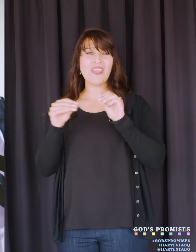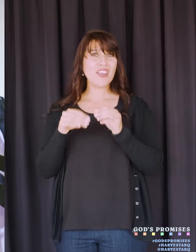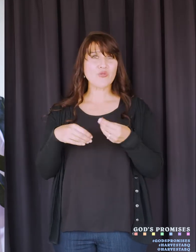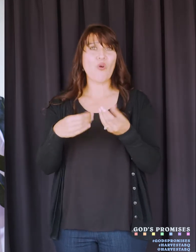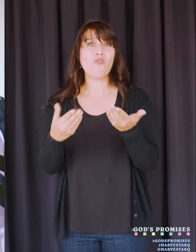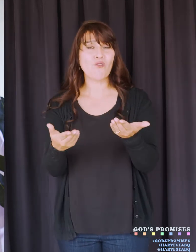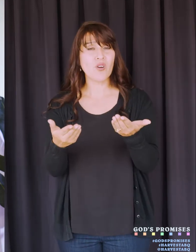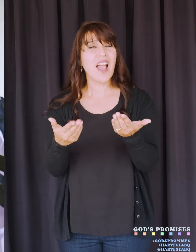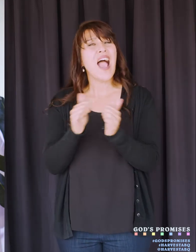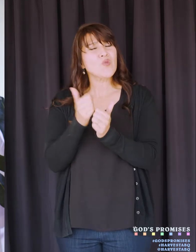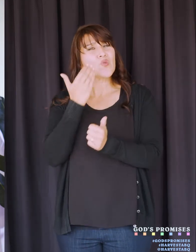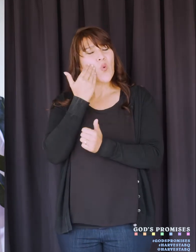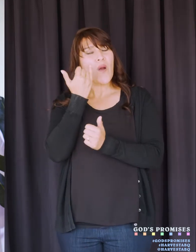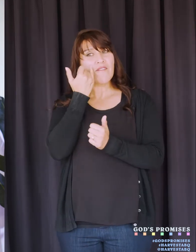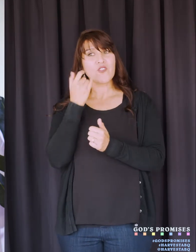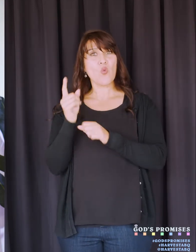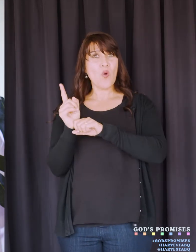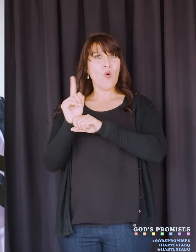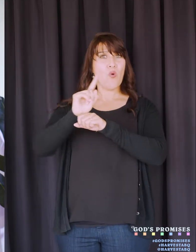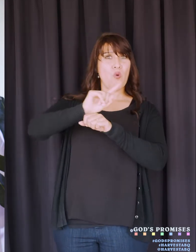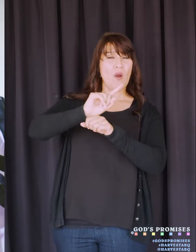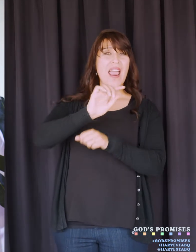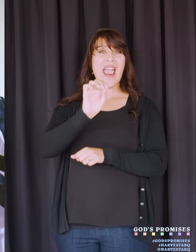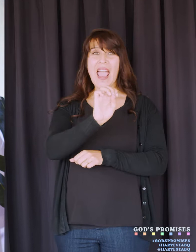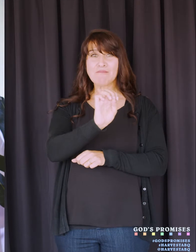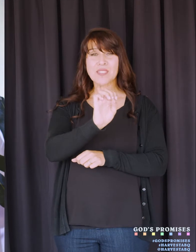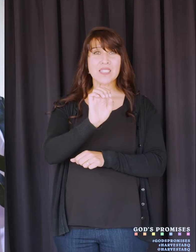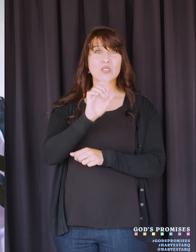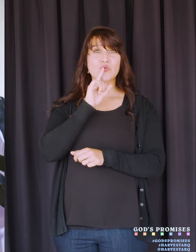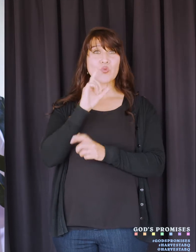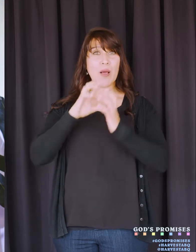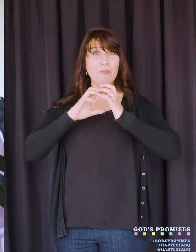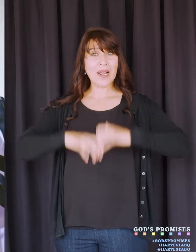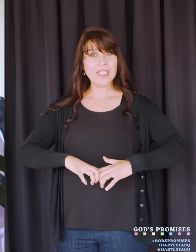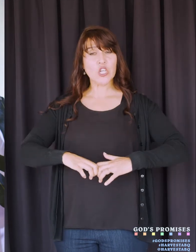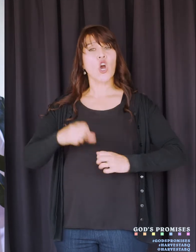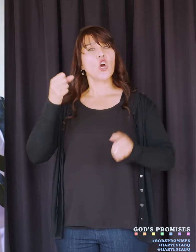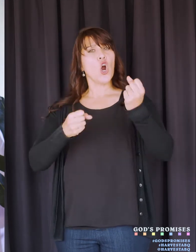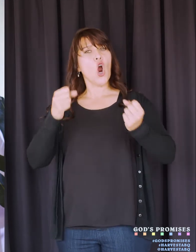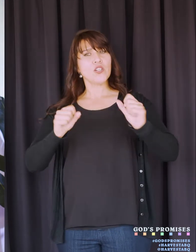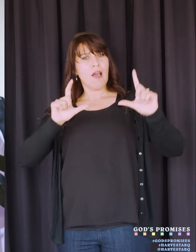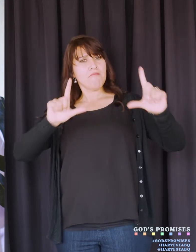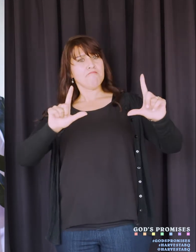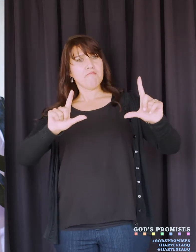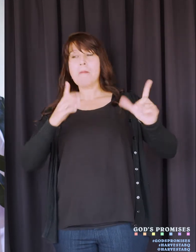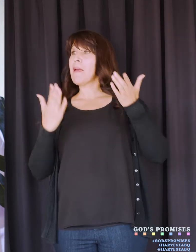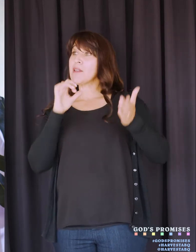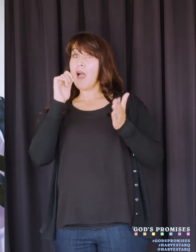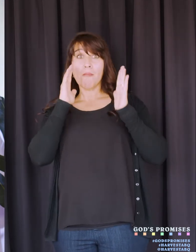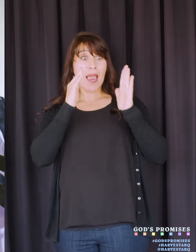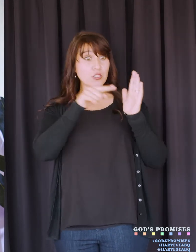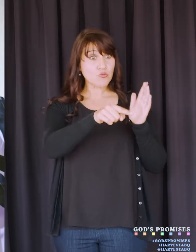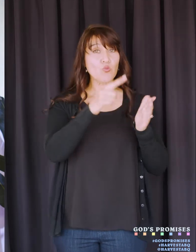you're running on empty and on the verge of a breakdown? Cars have gauges. We may or may not pay attention to them, but they're there.